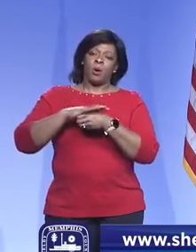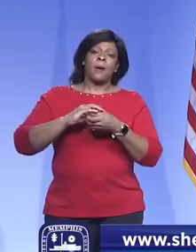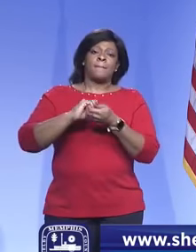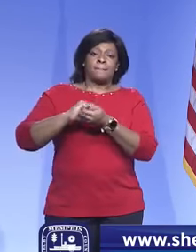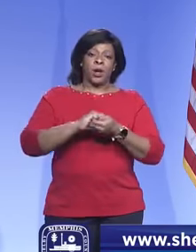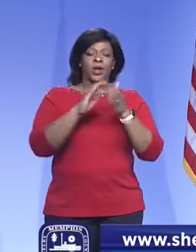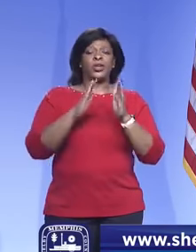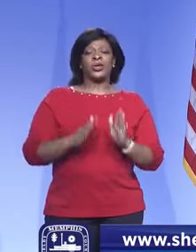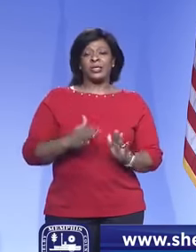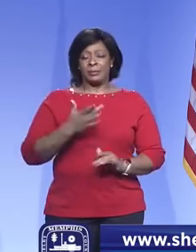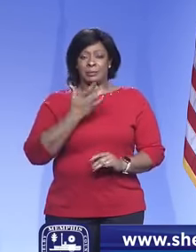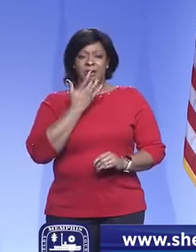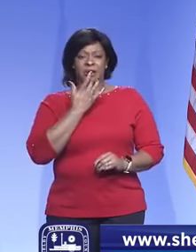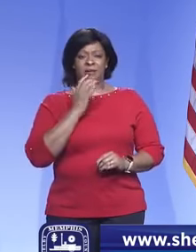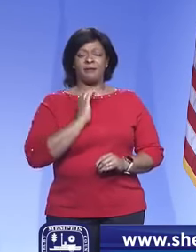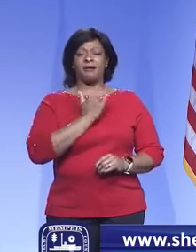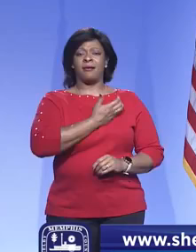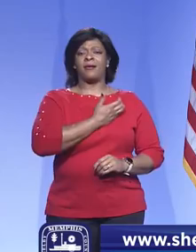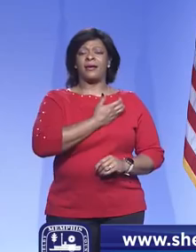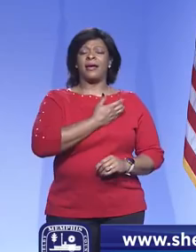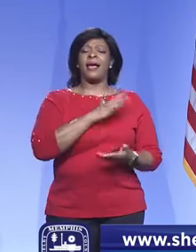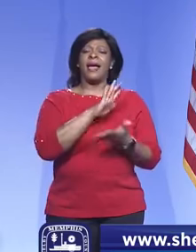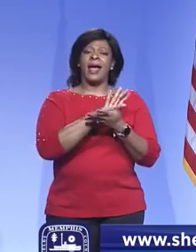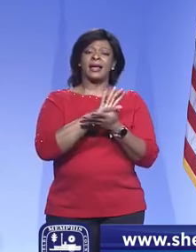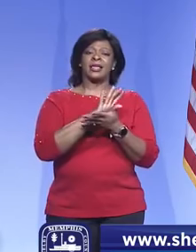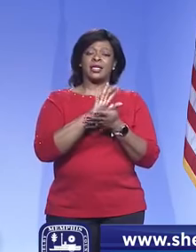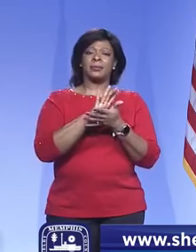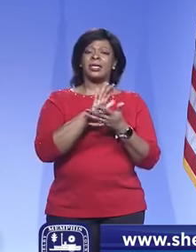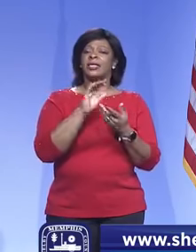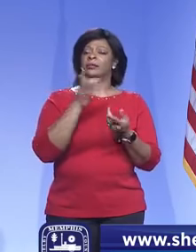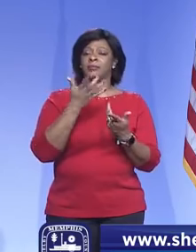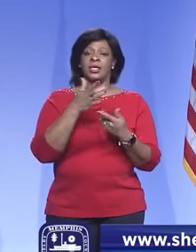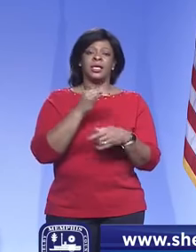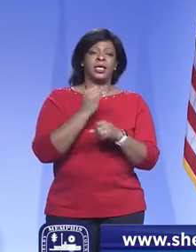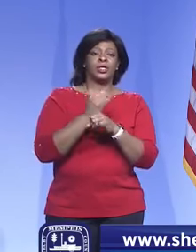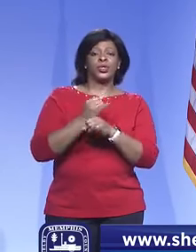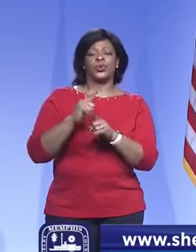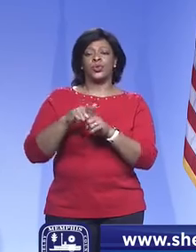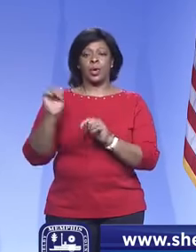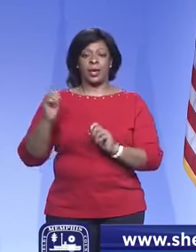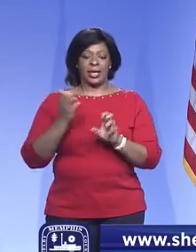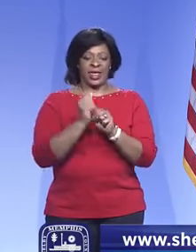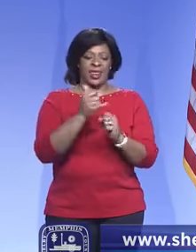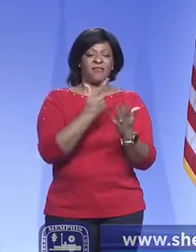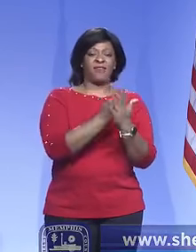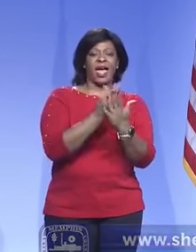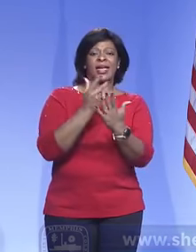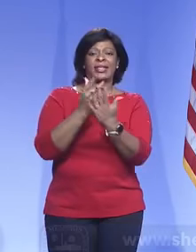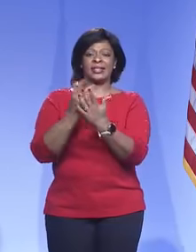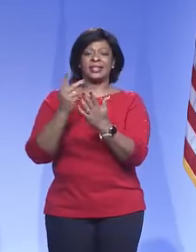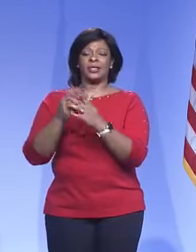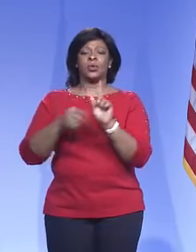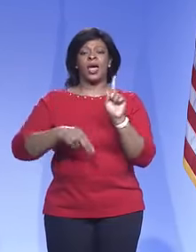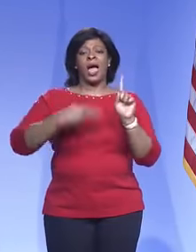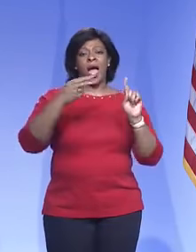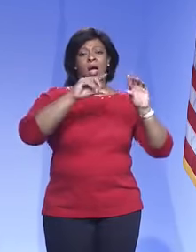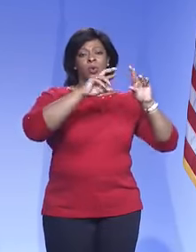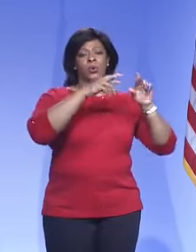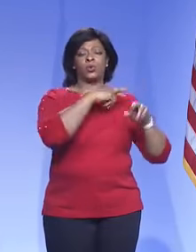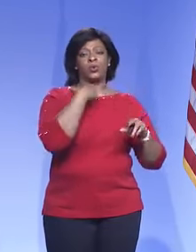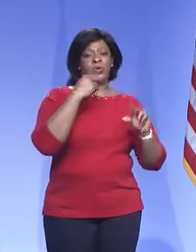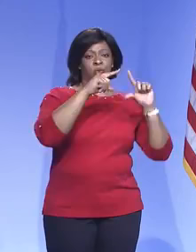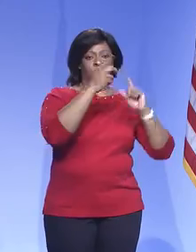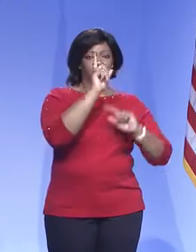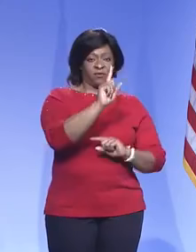partners, particularly our academic institutions, to be able to get vaccine to the high-risk groups first and